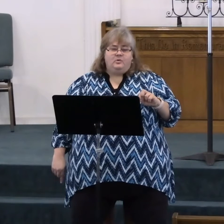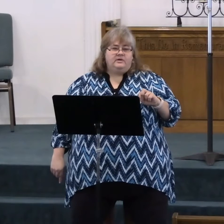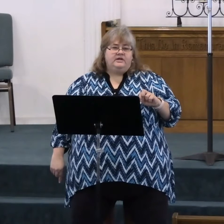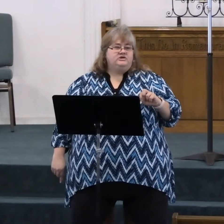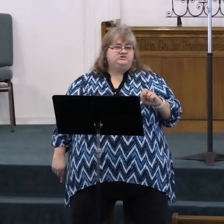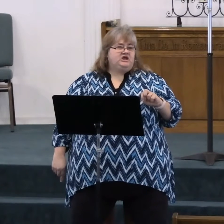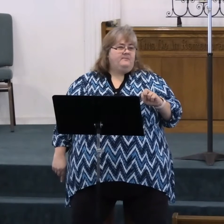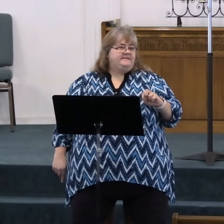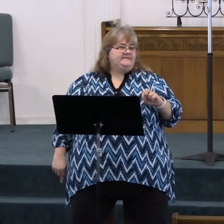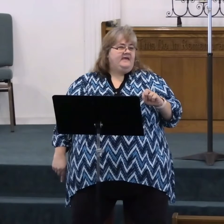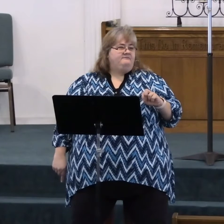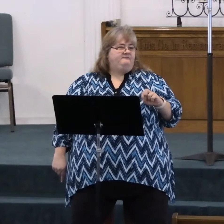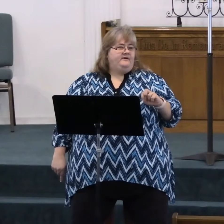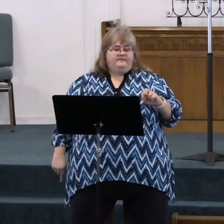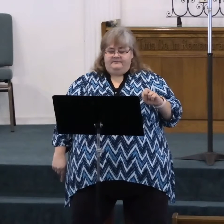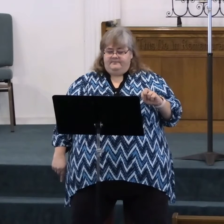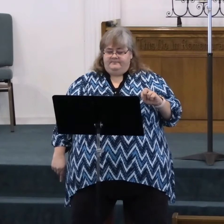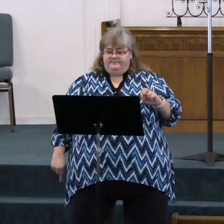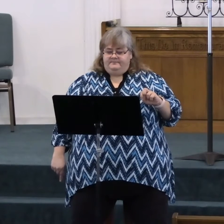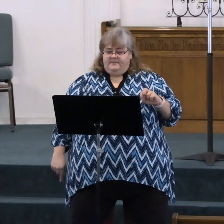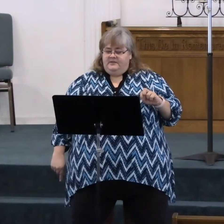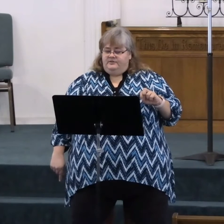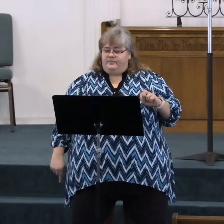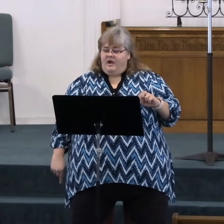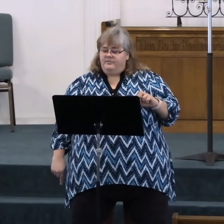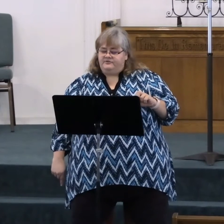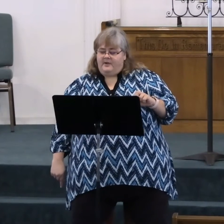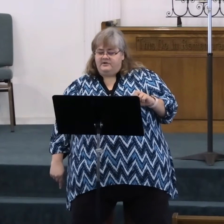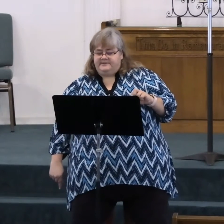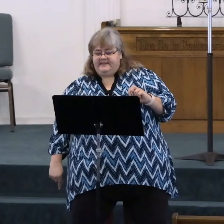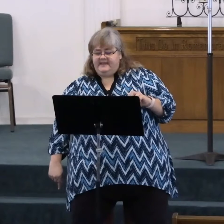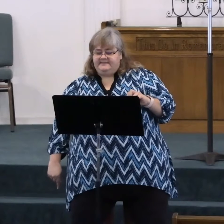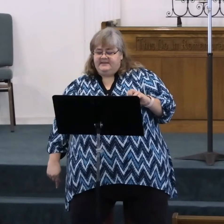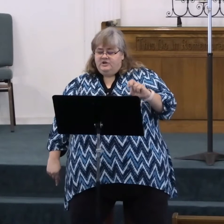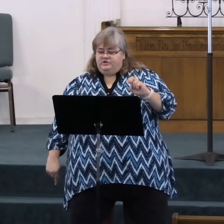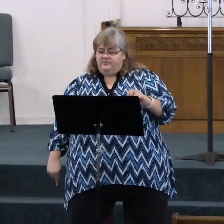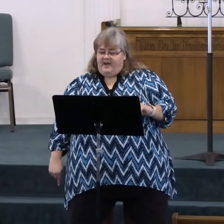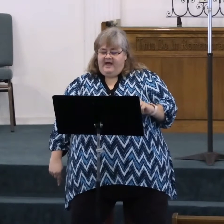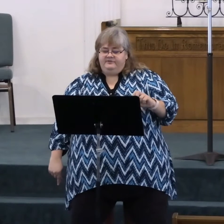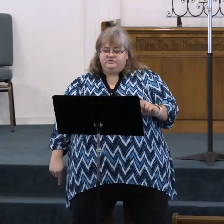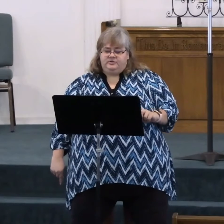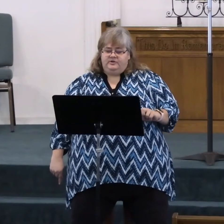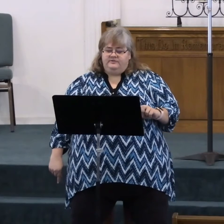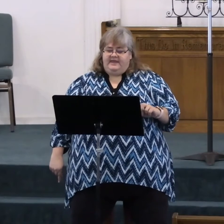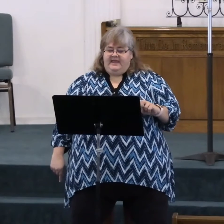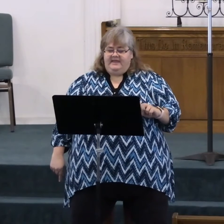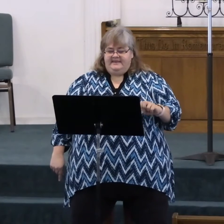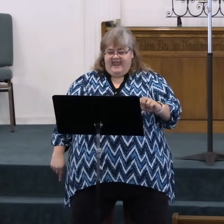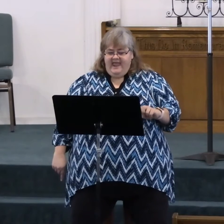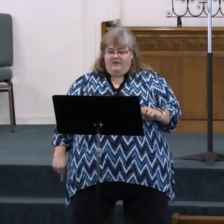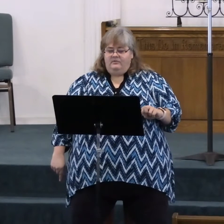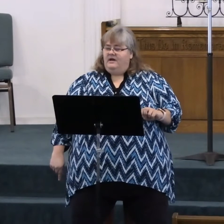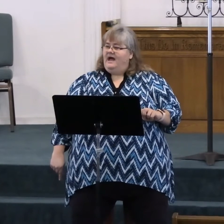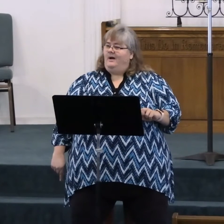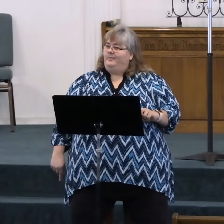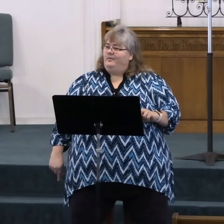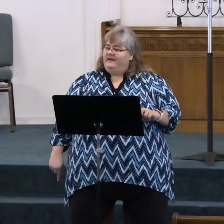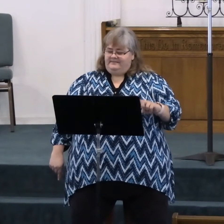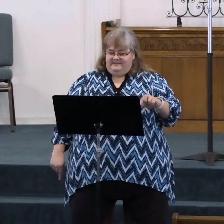Lord shall be safe." The Proverbs writer says to buy the truth, and now I'll point out the